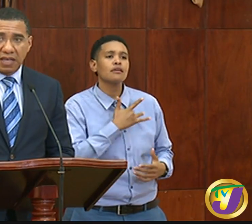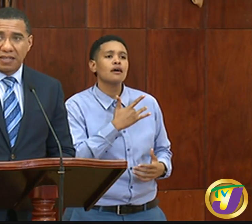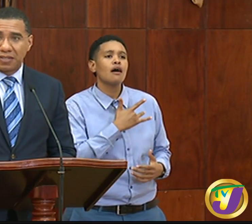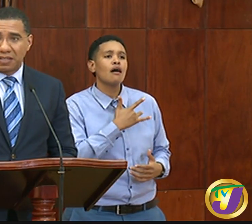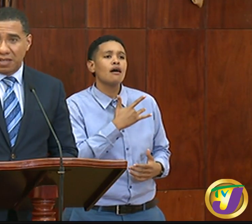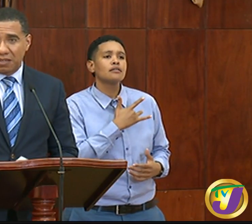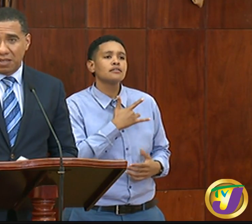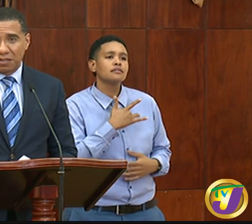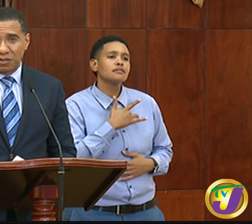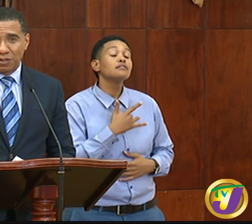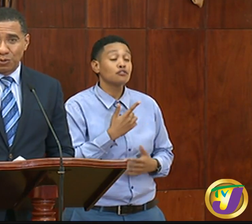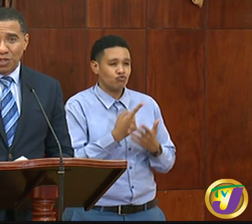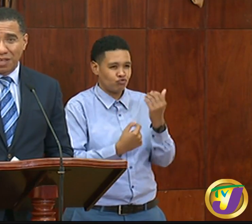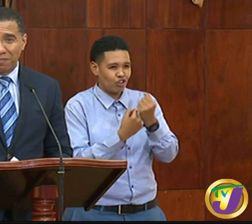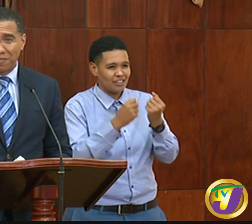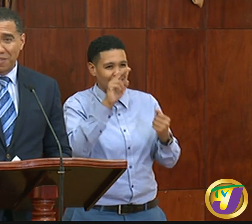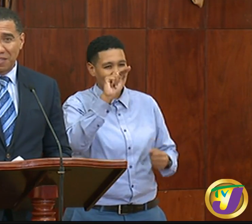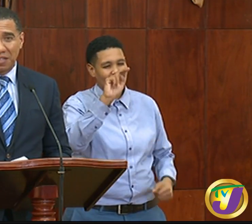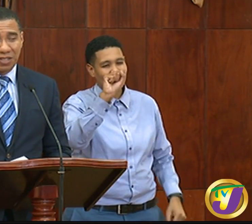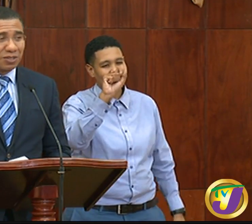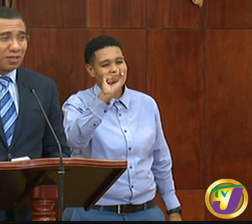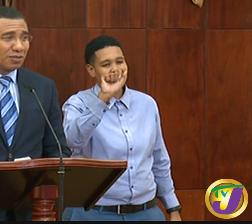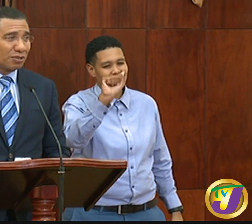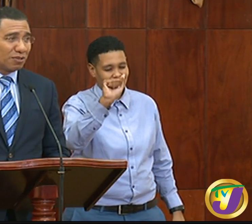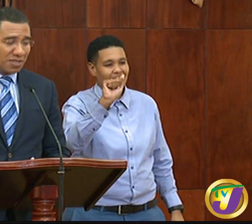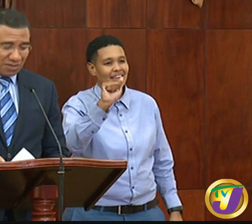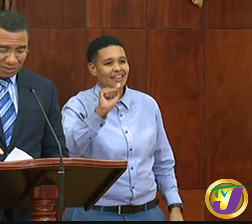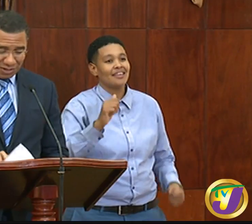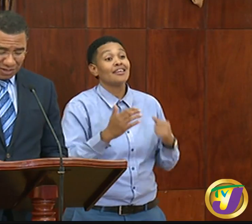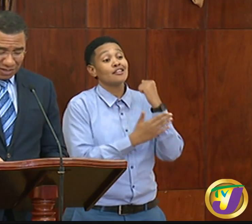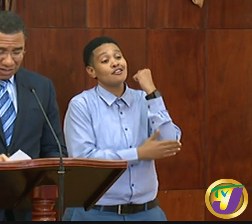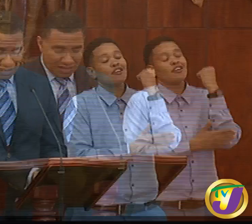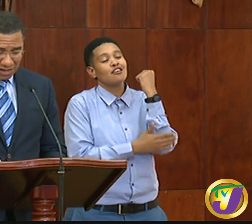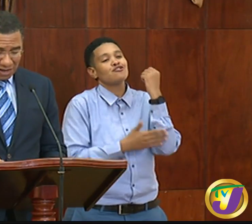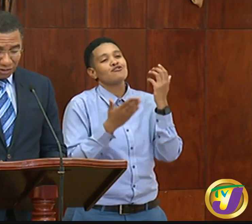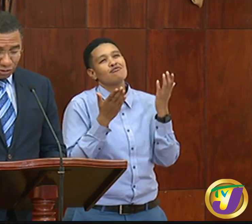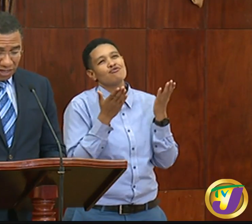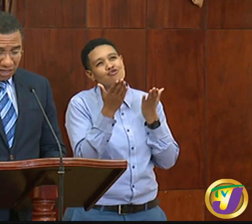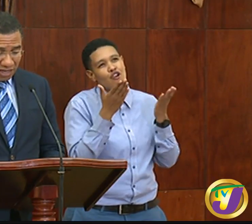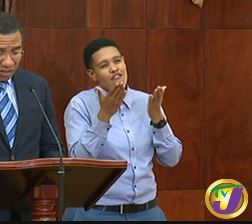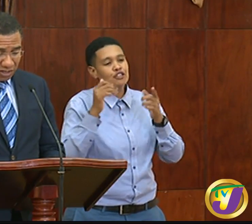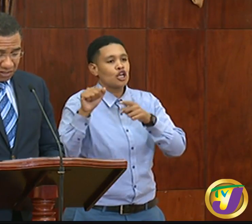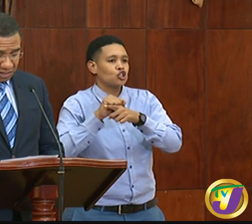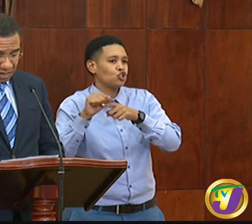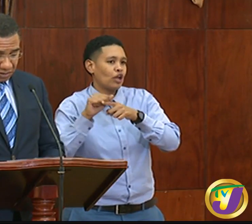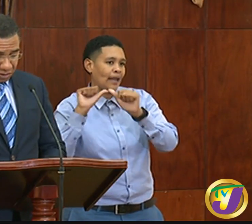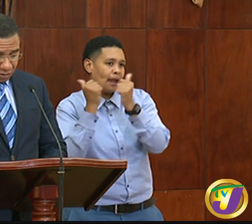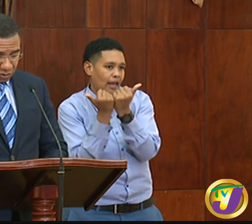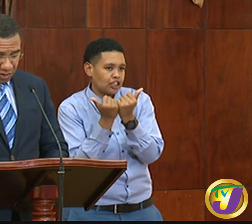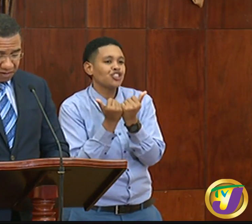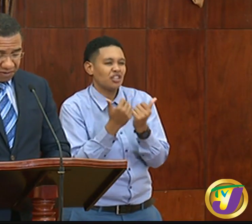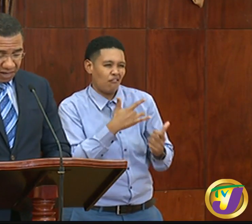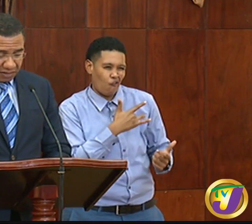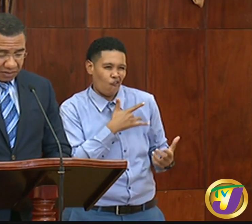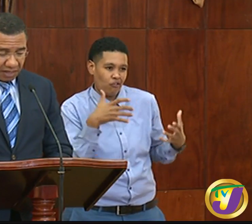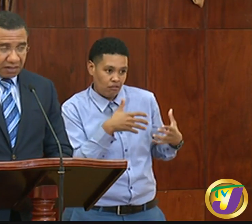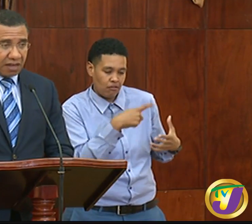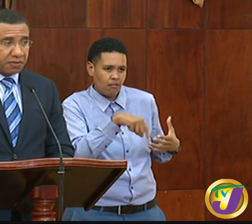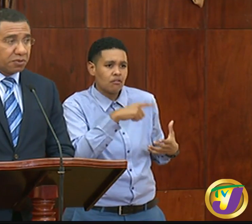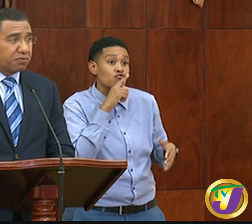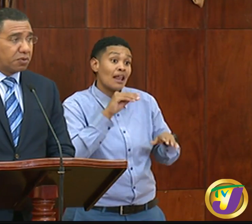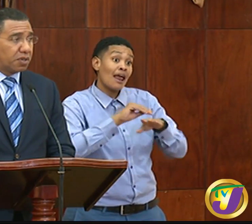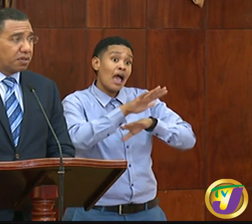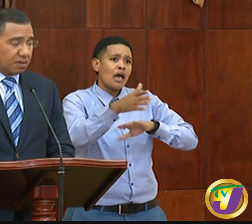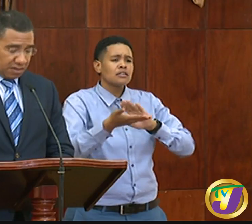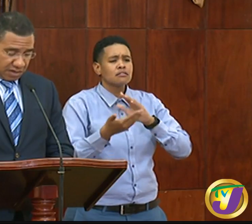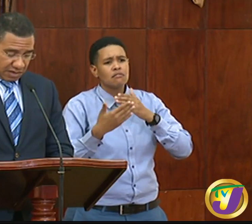Heart Trust NSTA, that is the new name, the National Service and Training Agency has also advised that